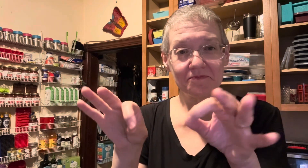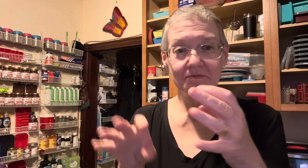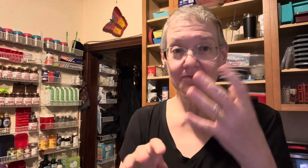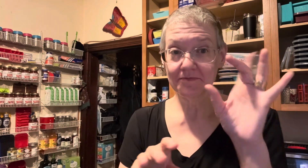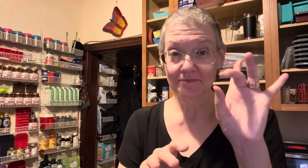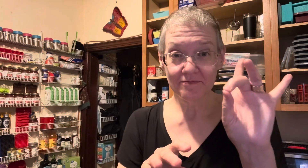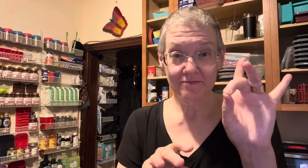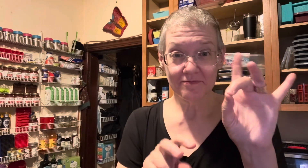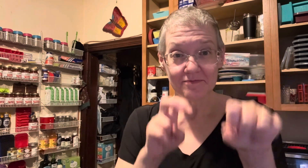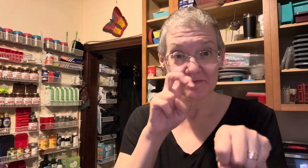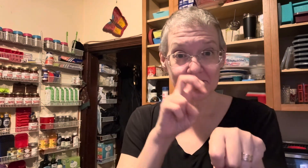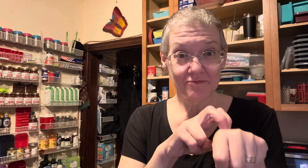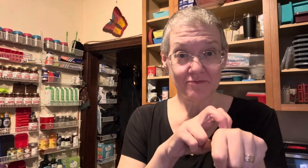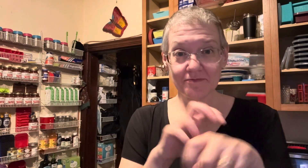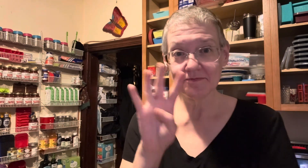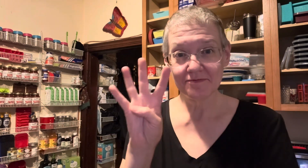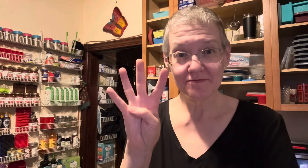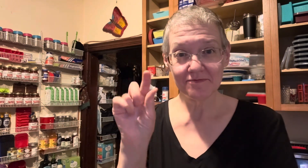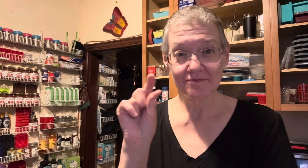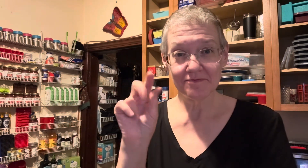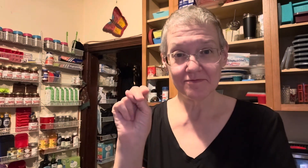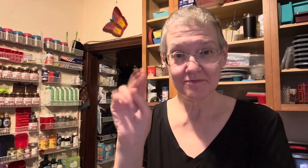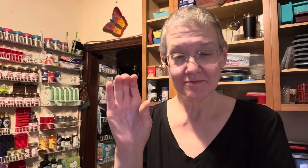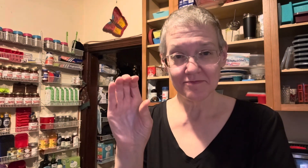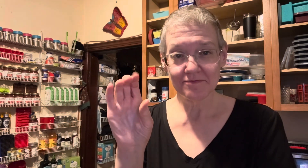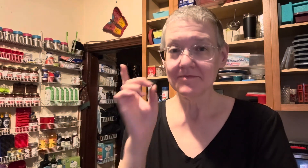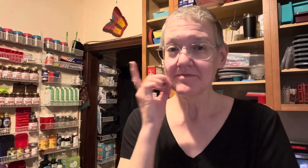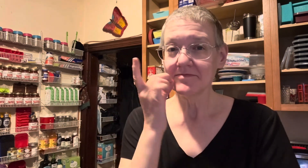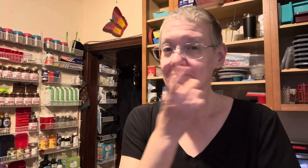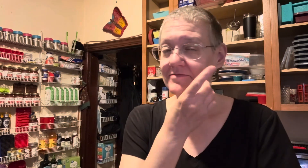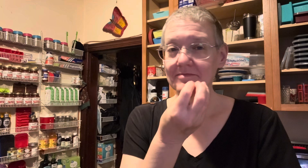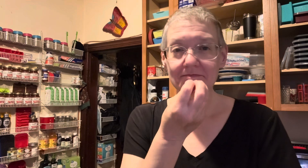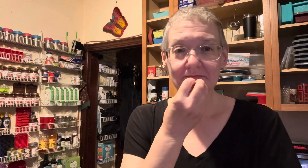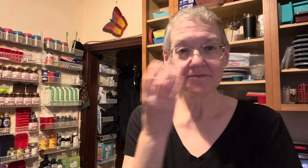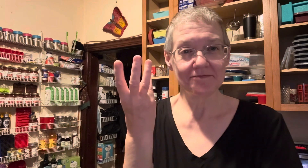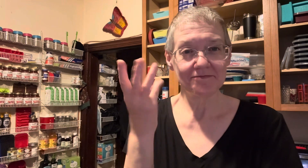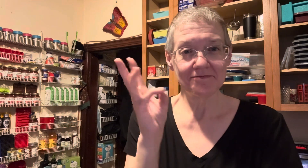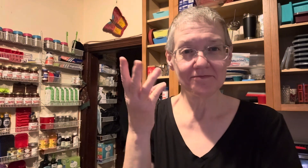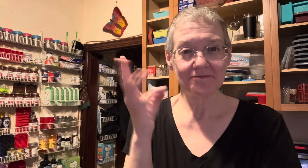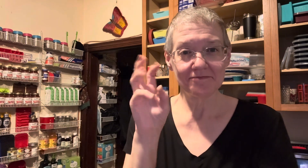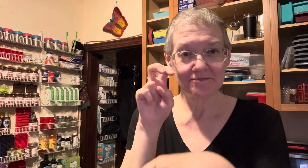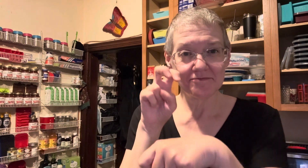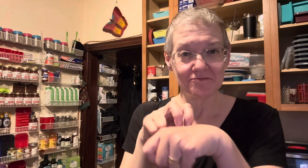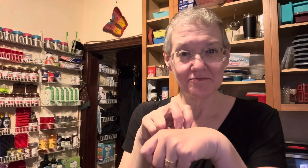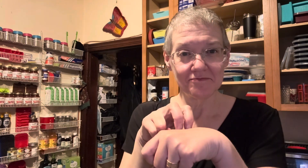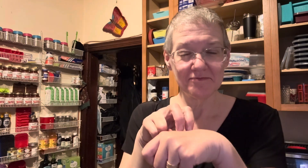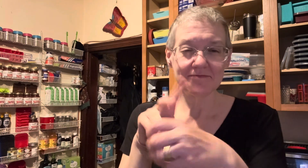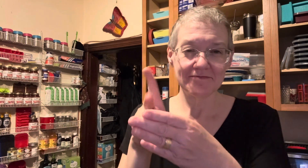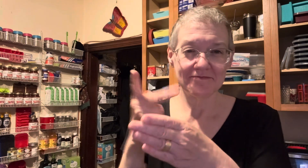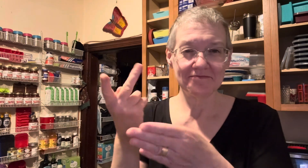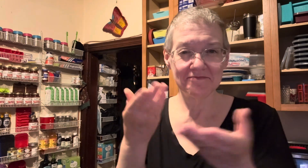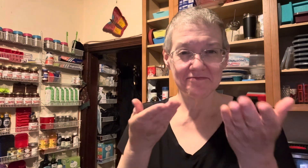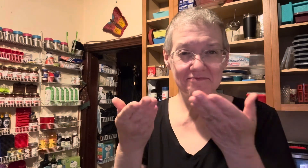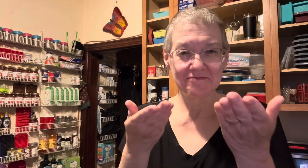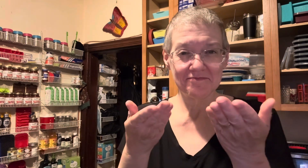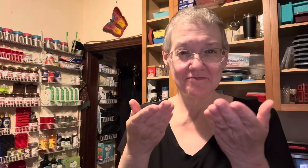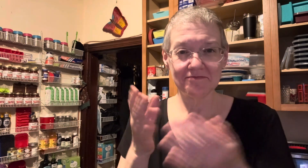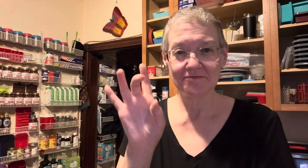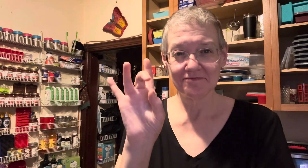them up. 8 chips is 4 grams of net carbs. Dale has a double serving, so he has 16 chips.